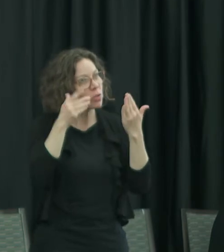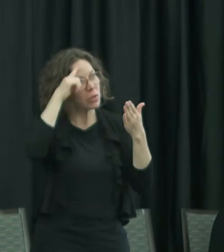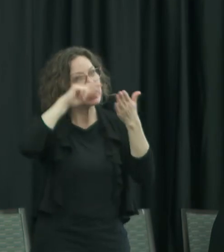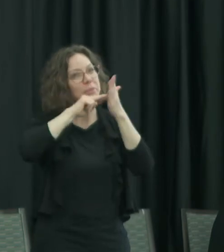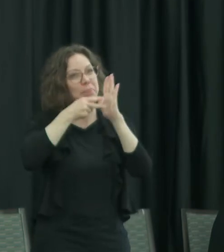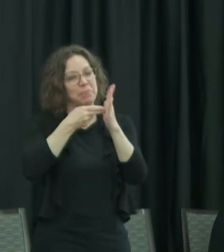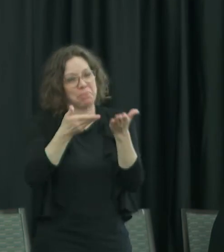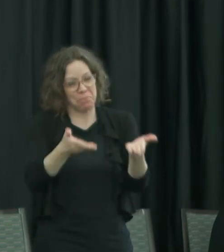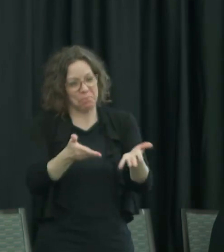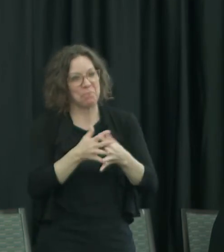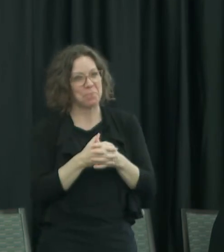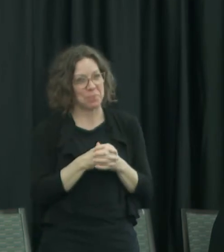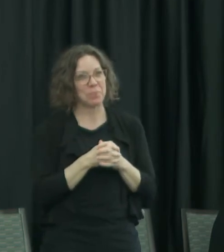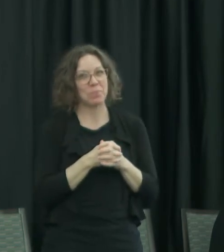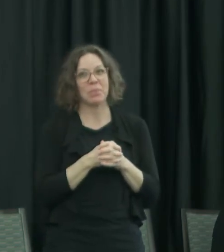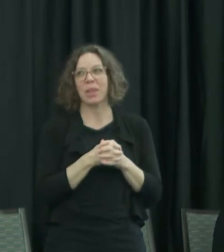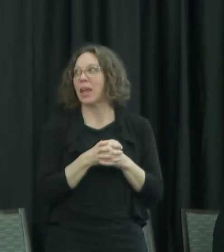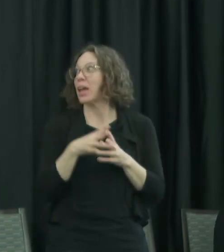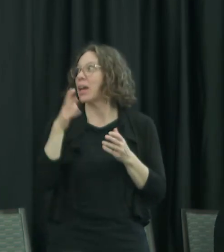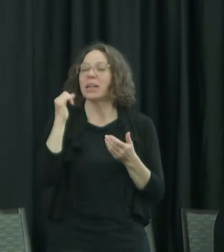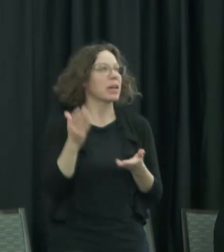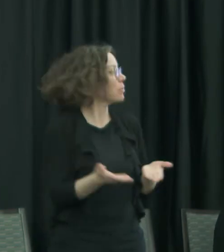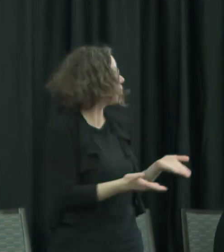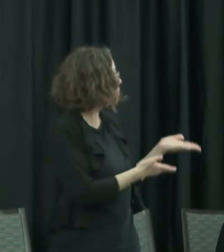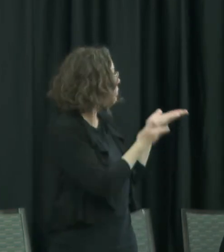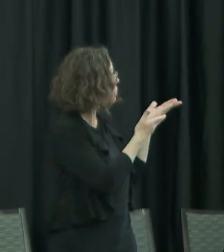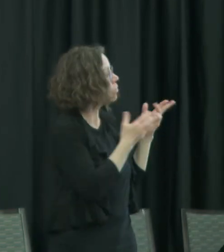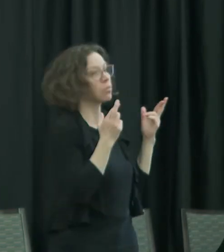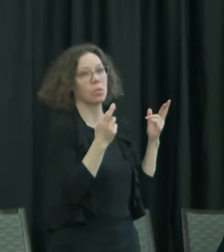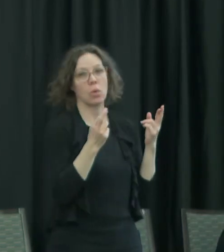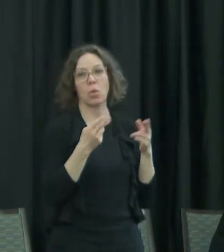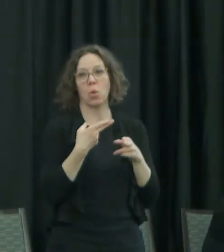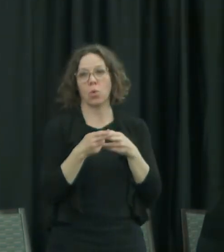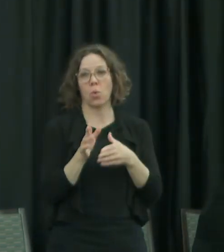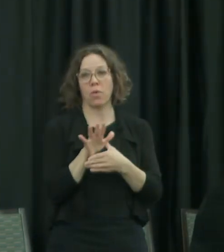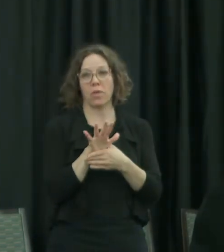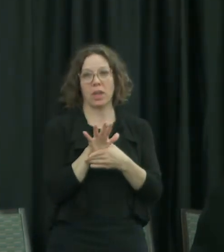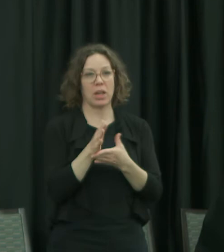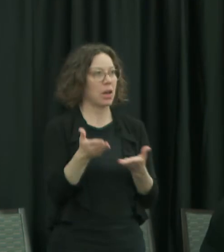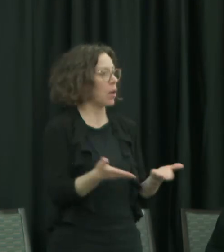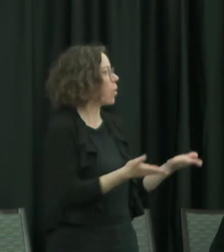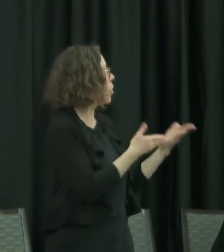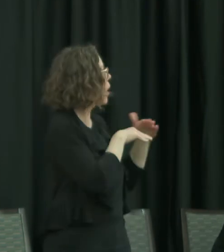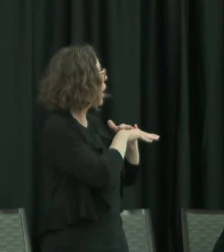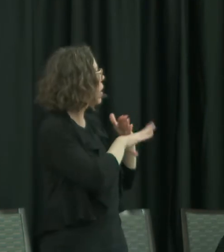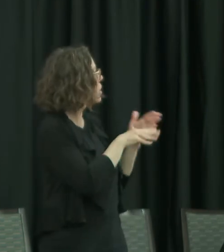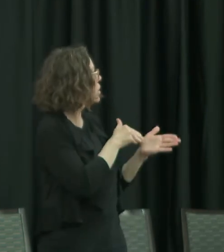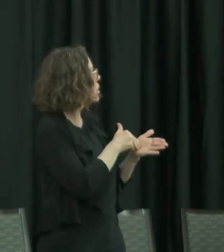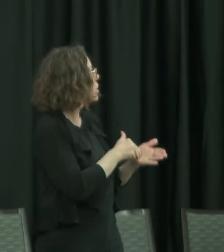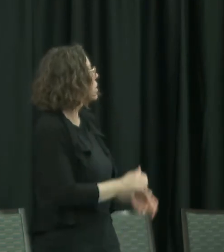for. And so now we're just going to play, hopefully, a quick video of the Access Center.